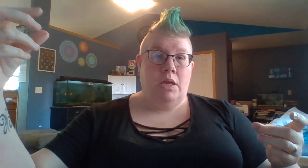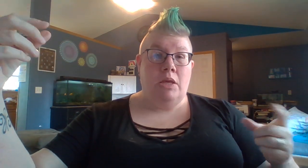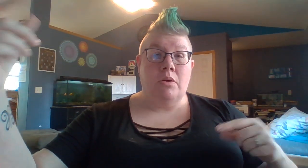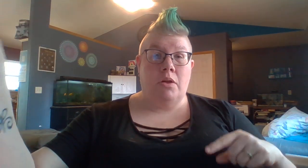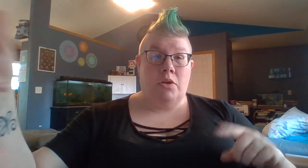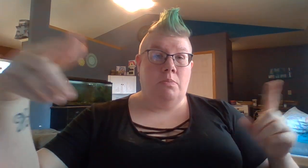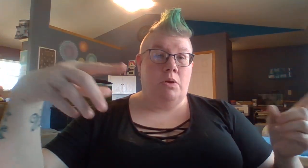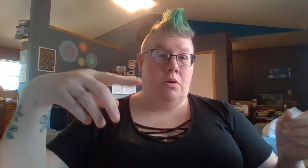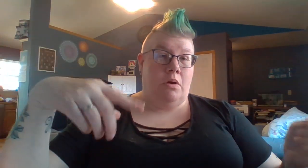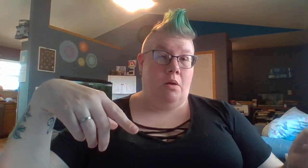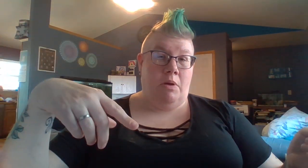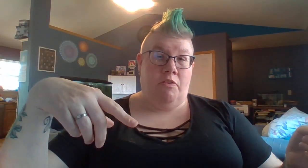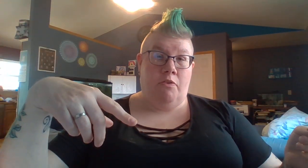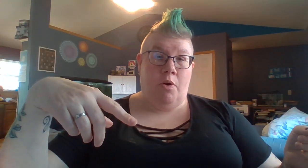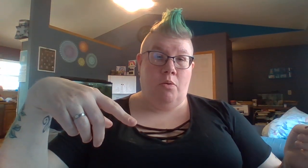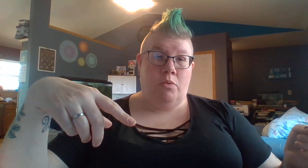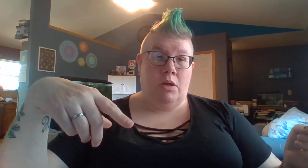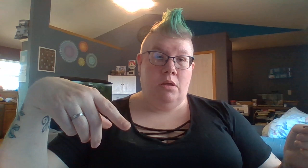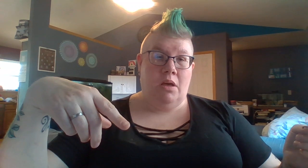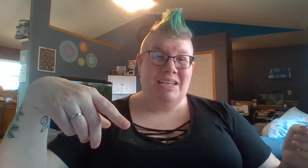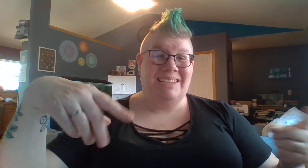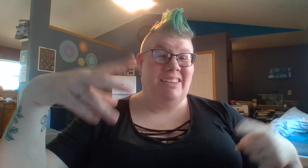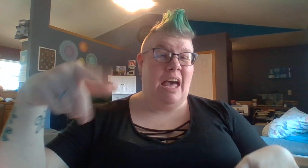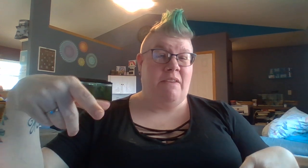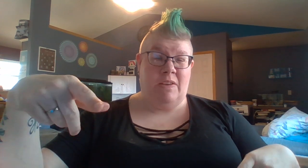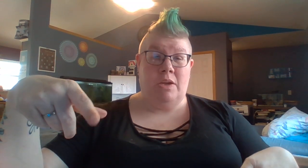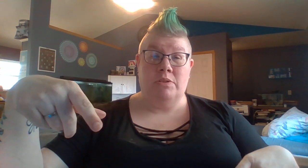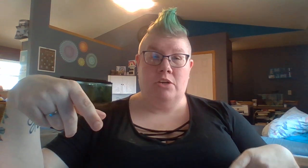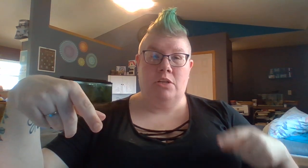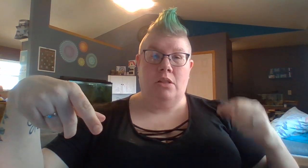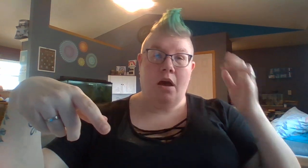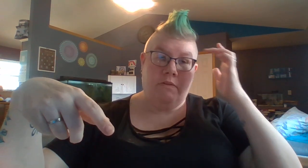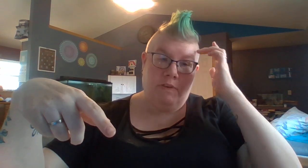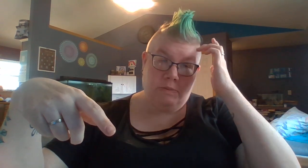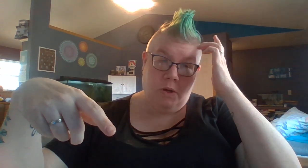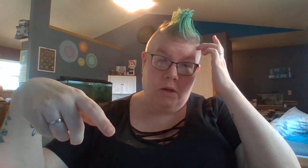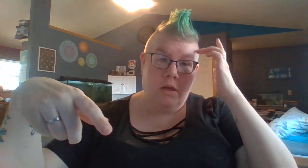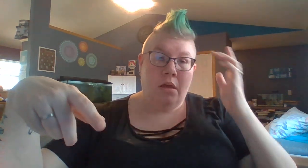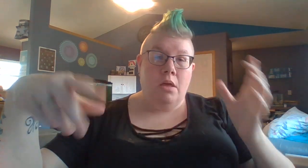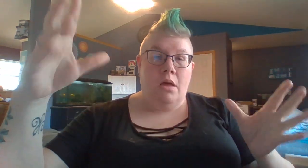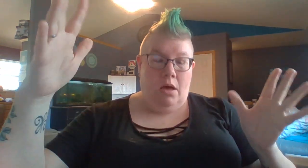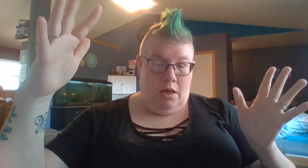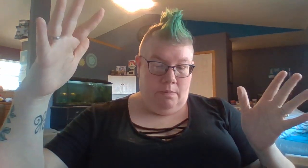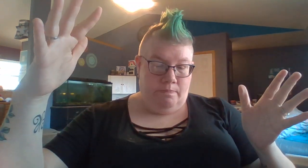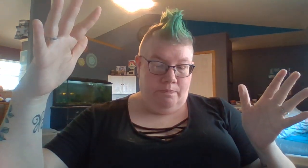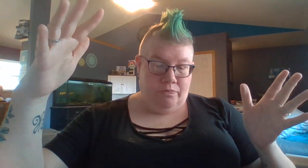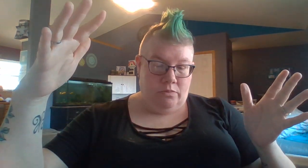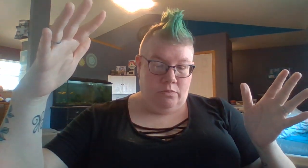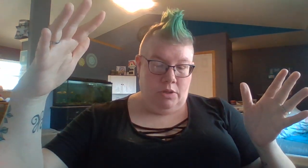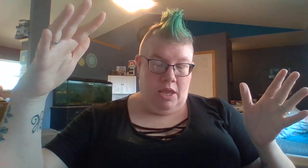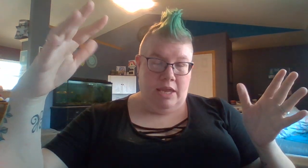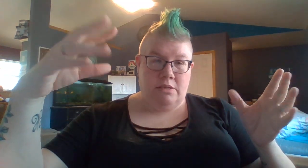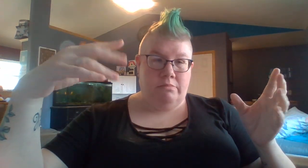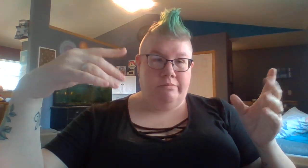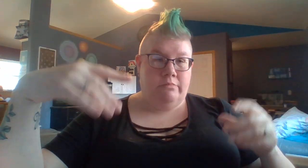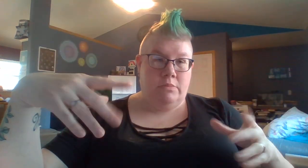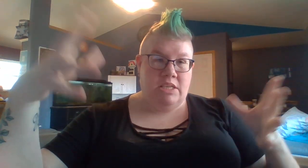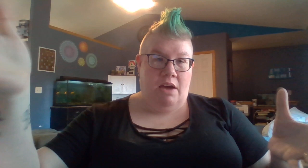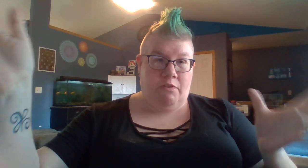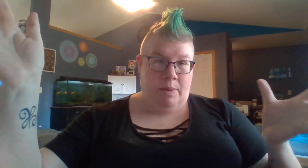either on the computer, on my phone. I did live videos actually a lot on Facebook. and did that for my